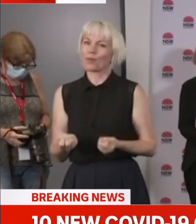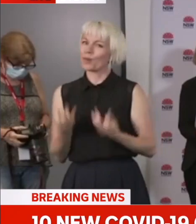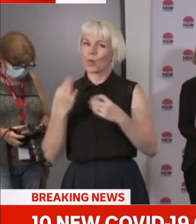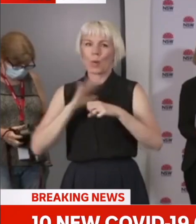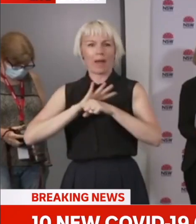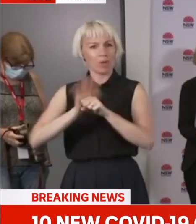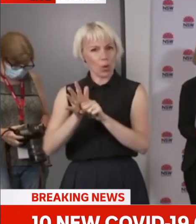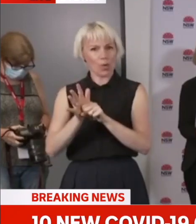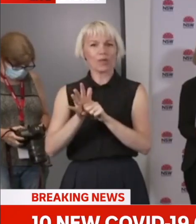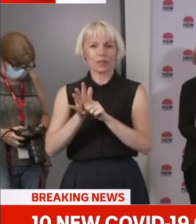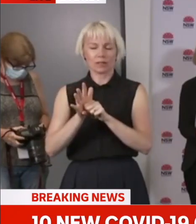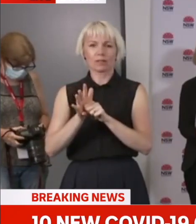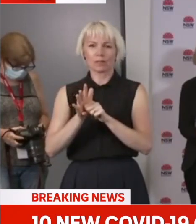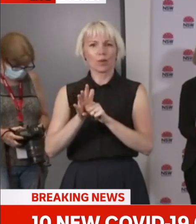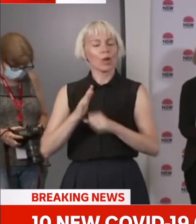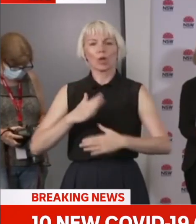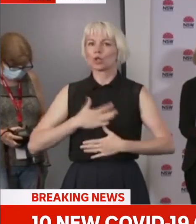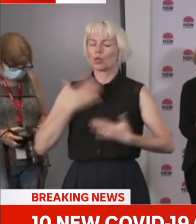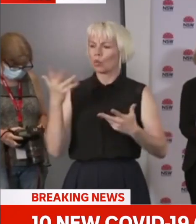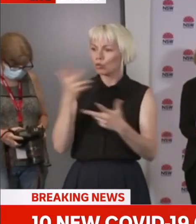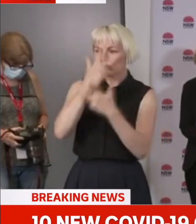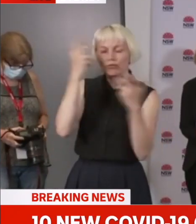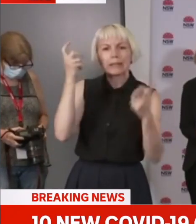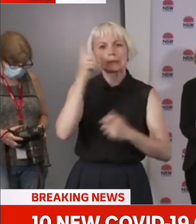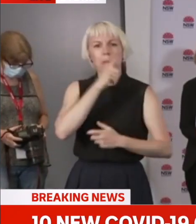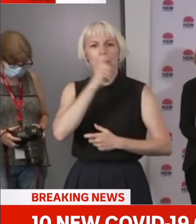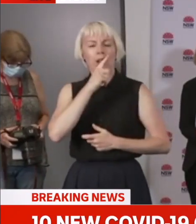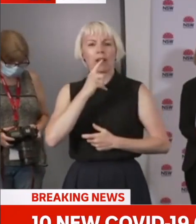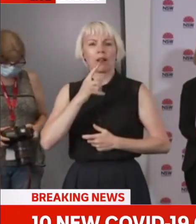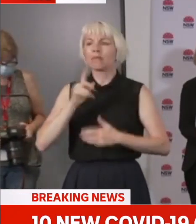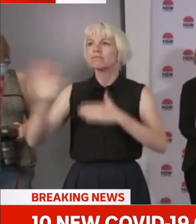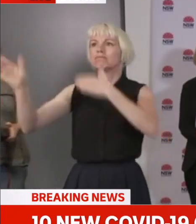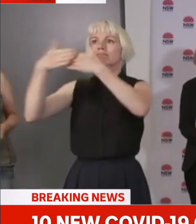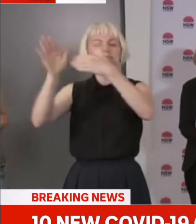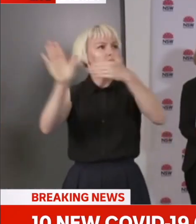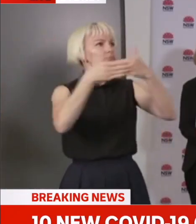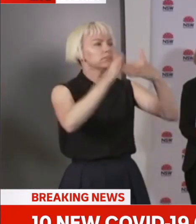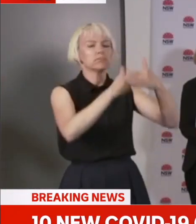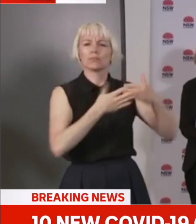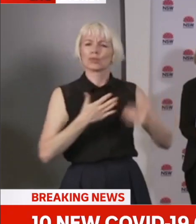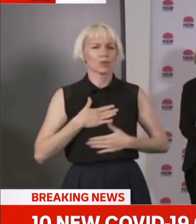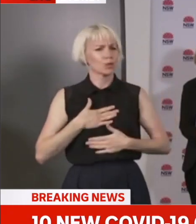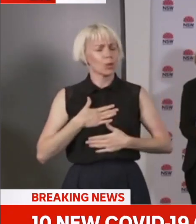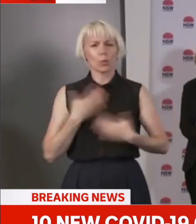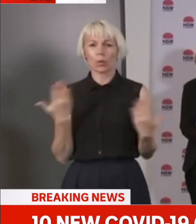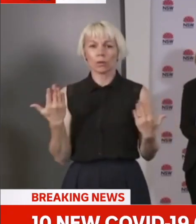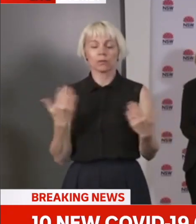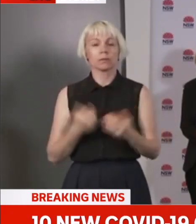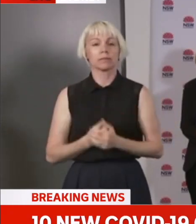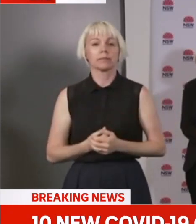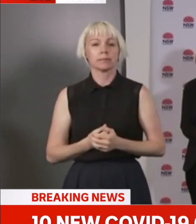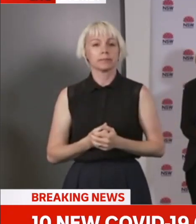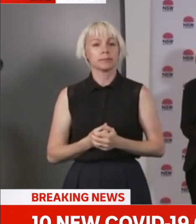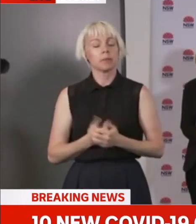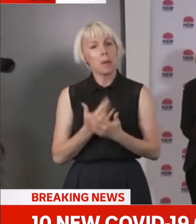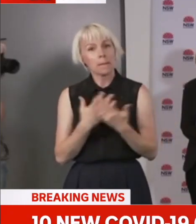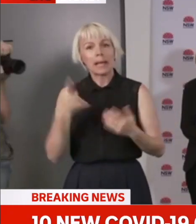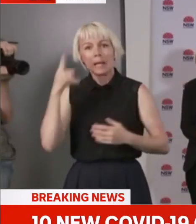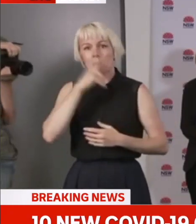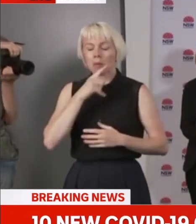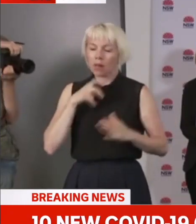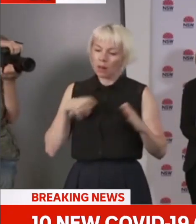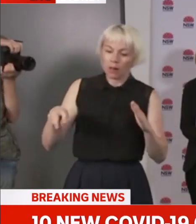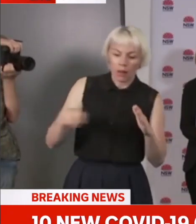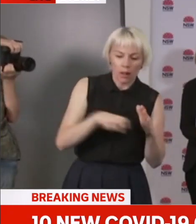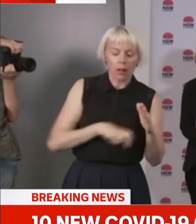reduce the stress as much as we can on our citizens. Many people, after months of absolute torture, for want of a